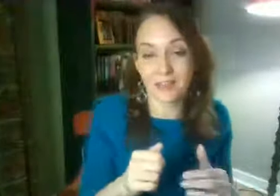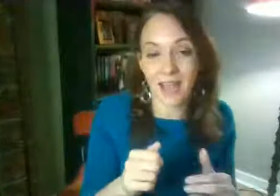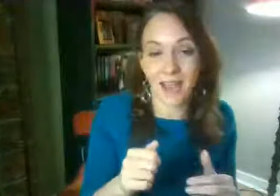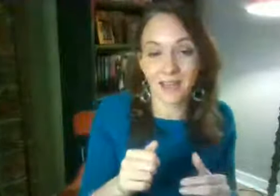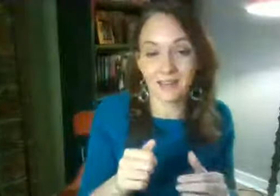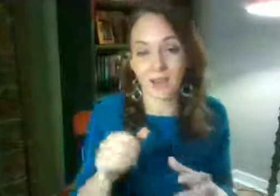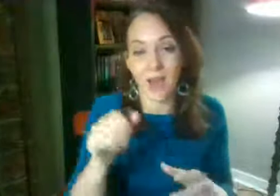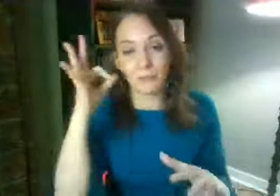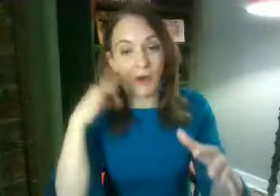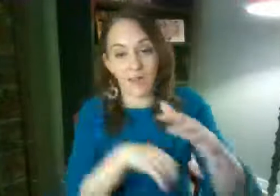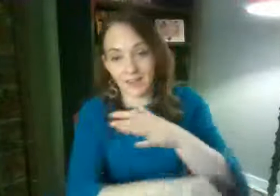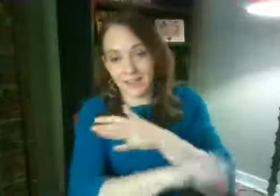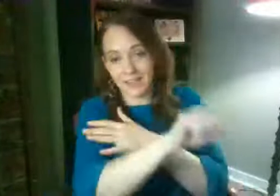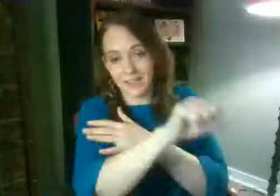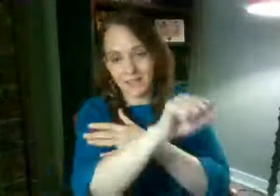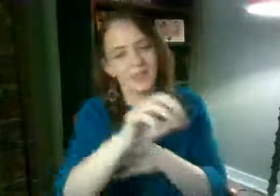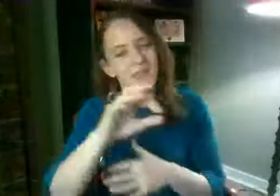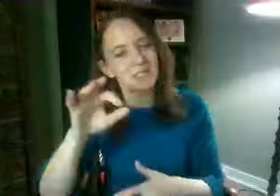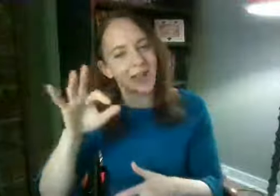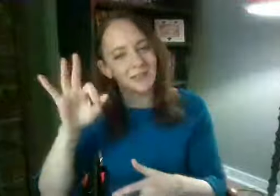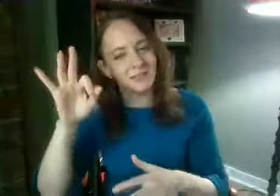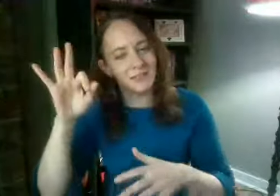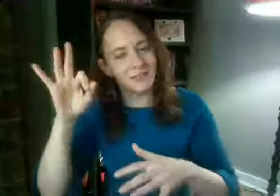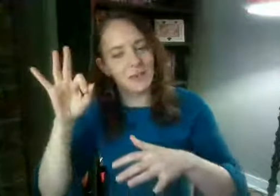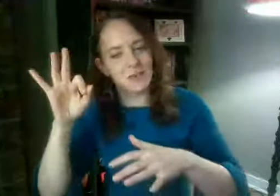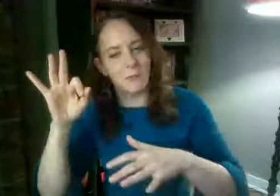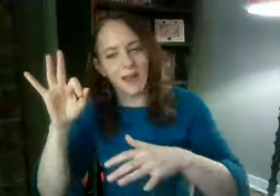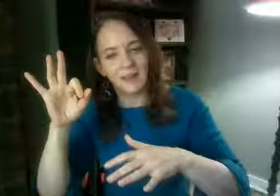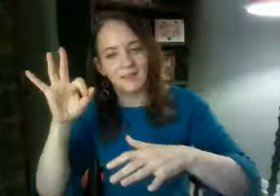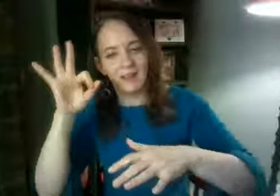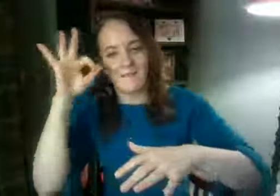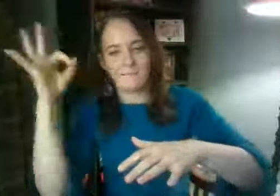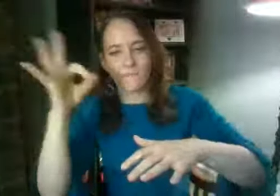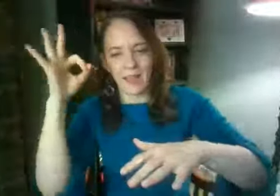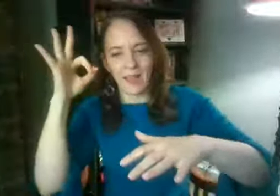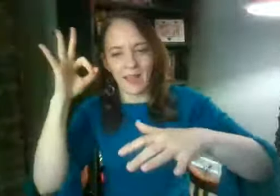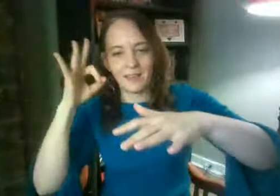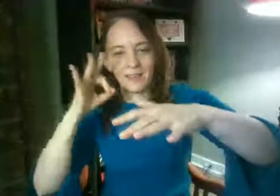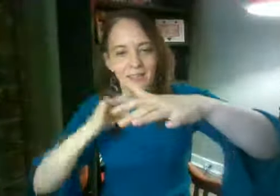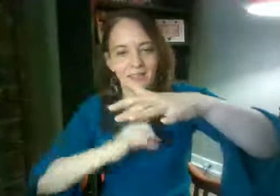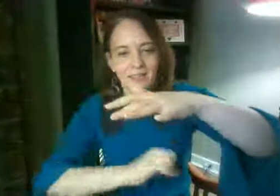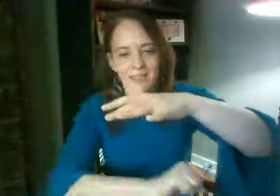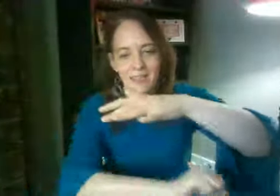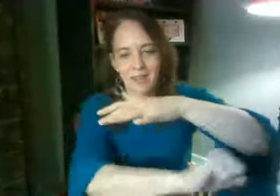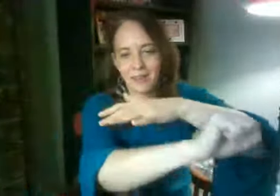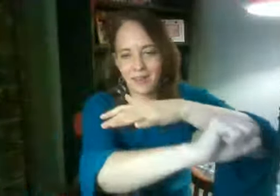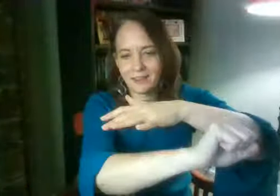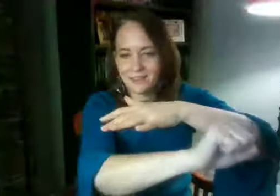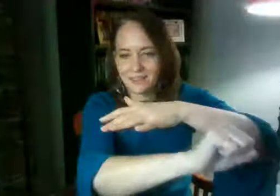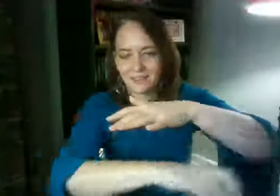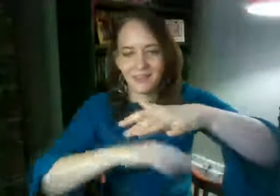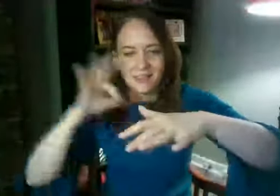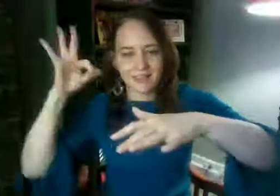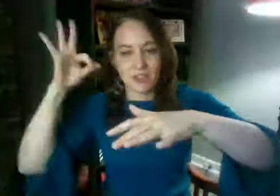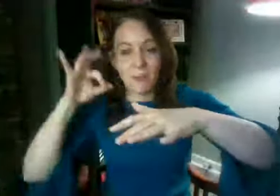prayers on Friday night. And this sign for Shabbat, Friday into Saturday, this is